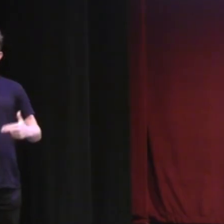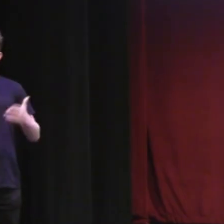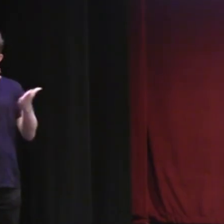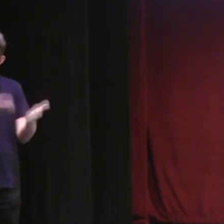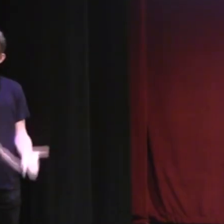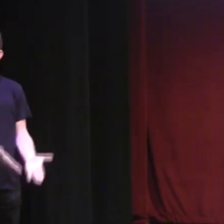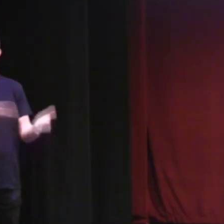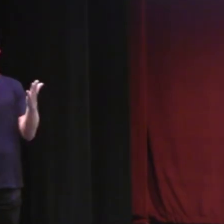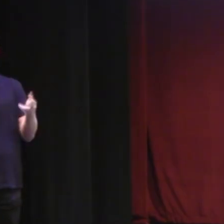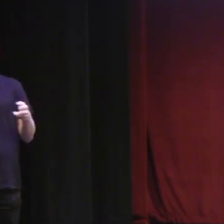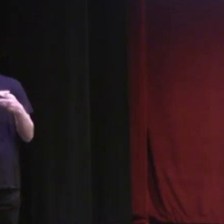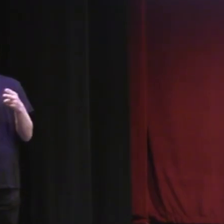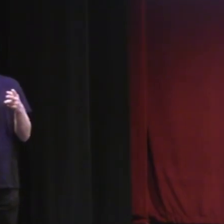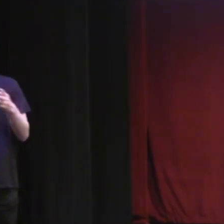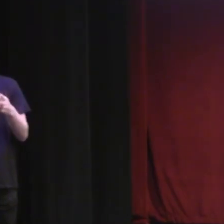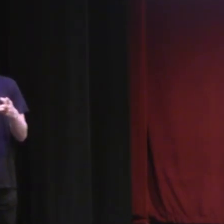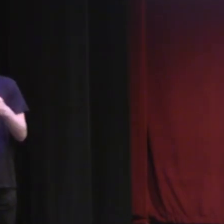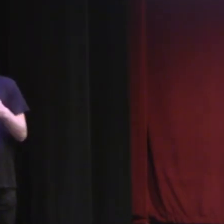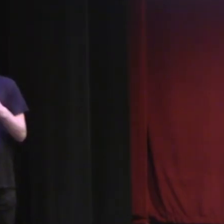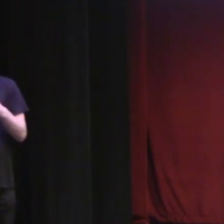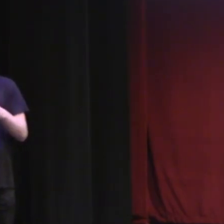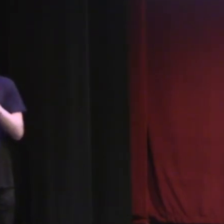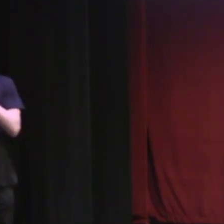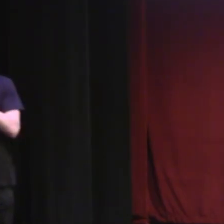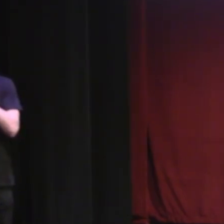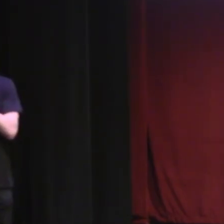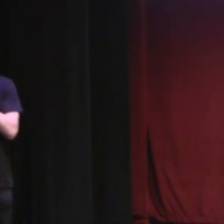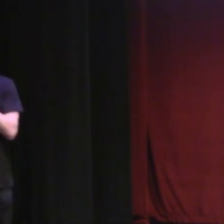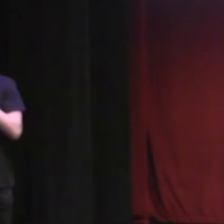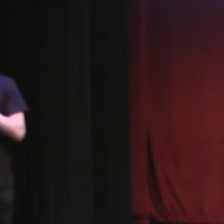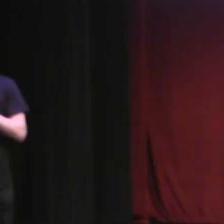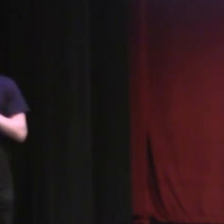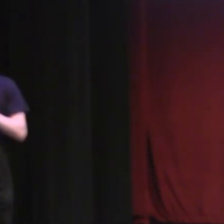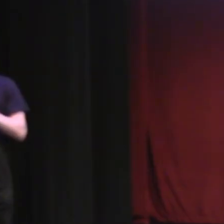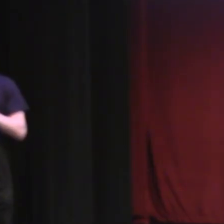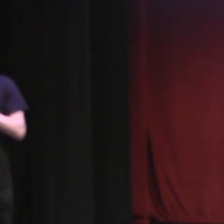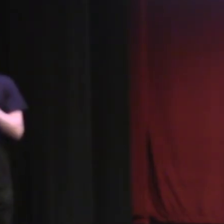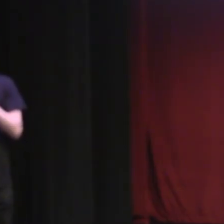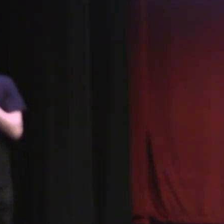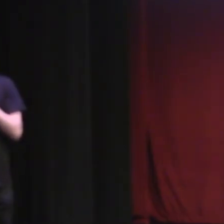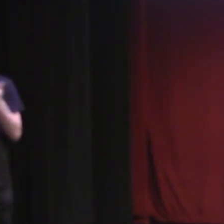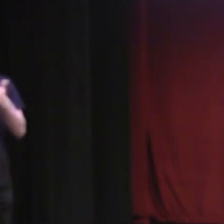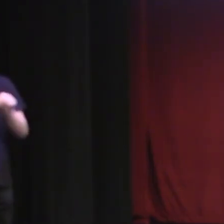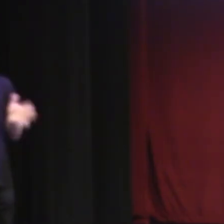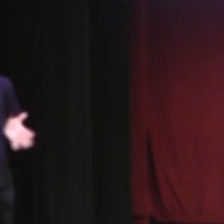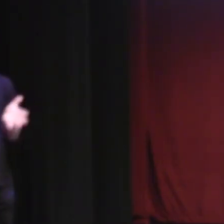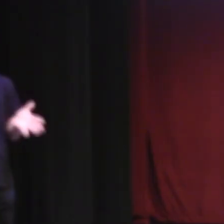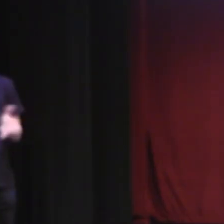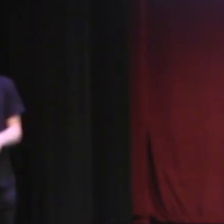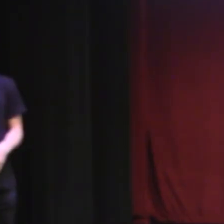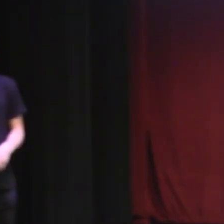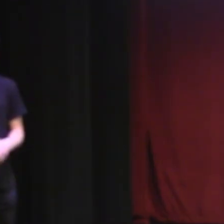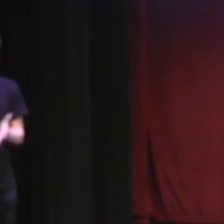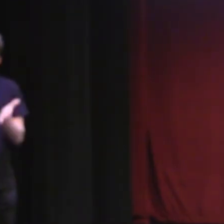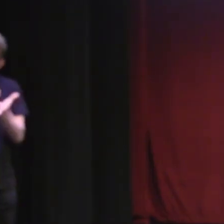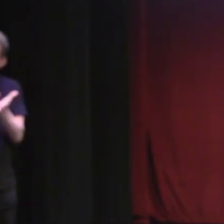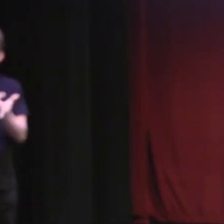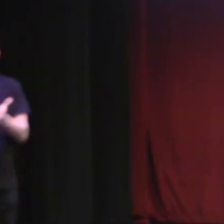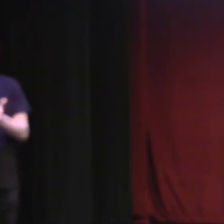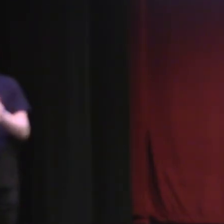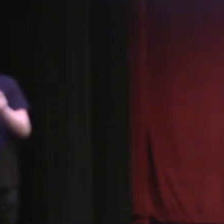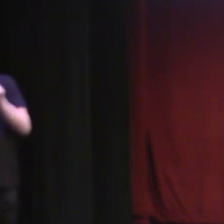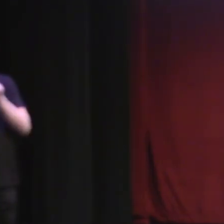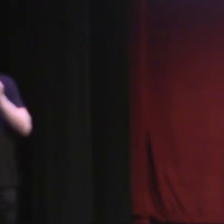take her meds instead of using marijuana, and going to school, like those, giving her some